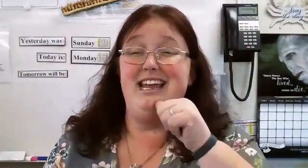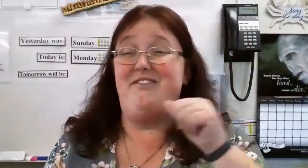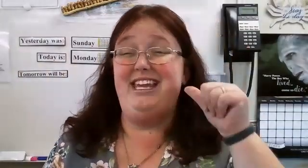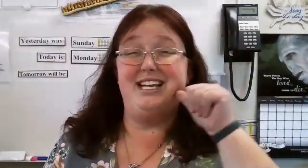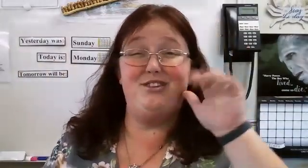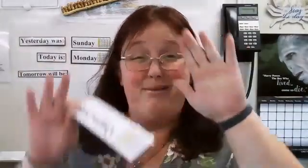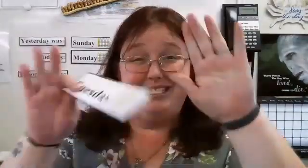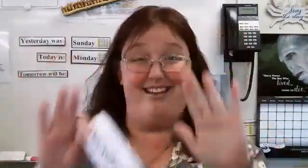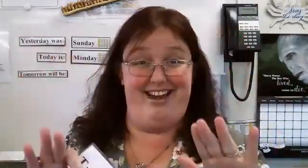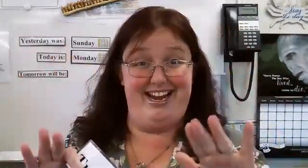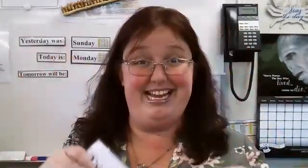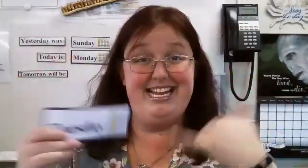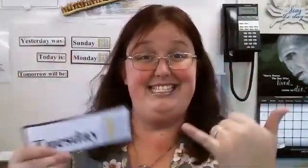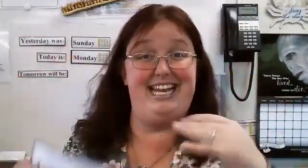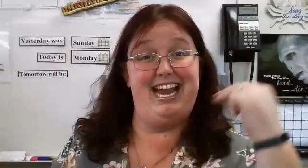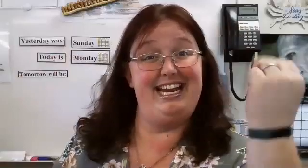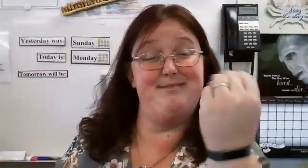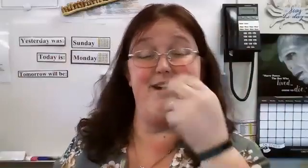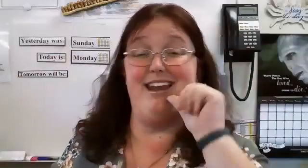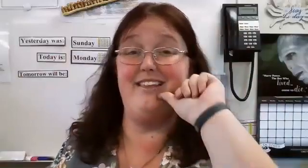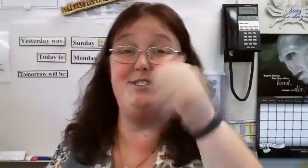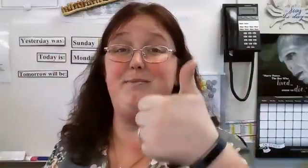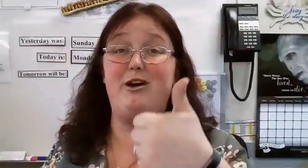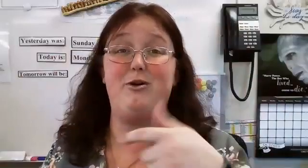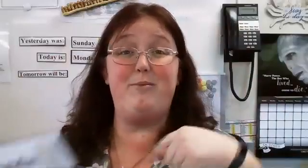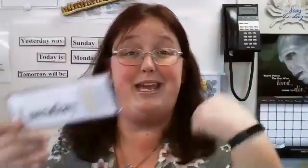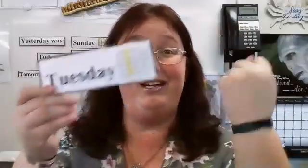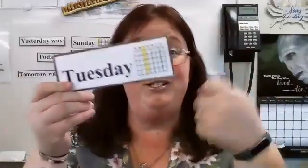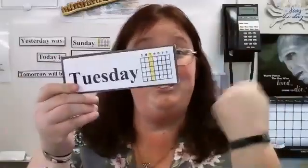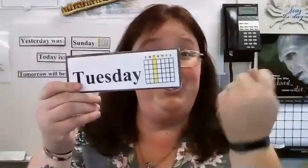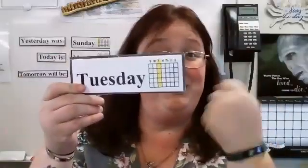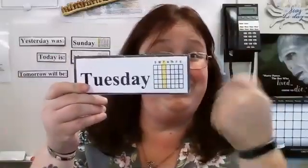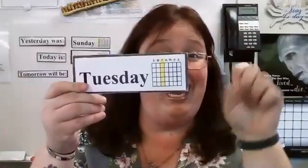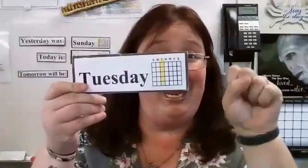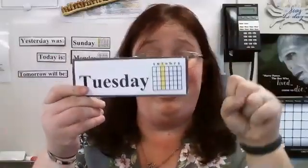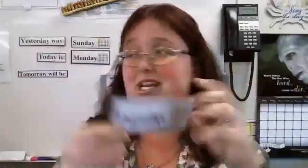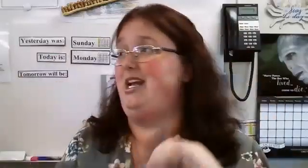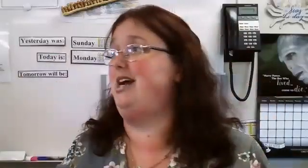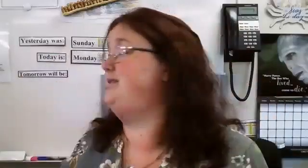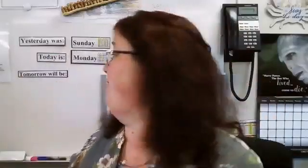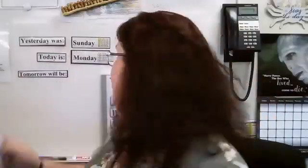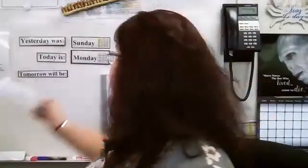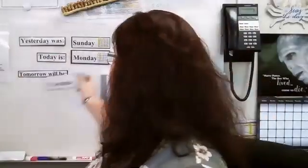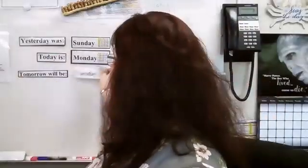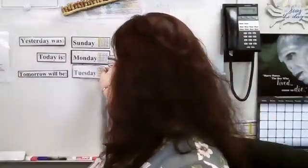If yesterday was Sunday and today is Monday, then tomorrow will be Tuesday. Yeah, tomorrow is